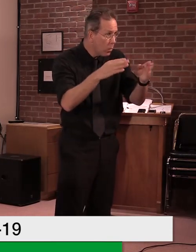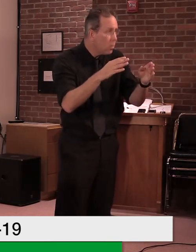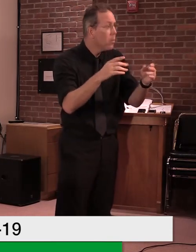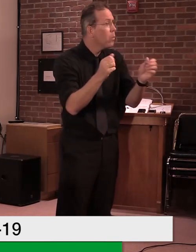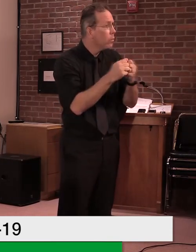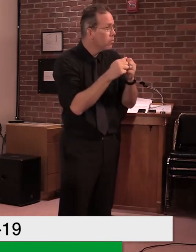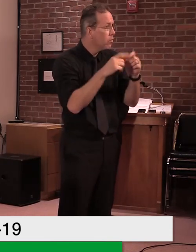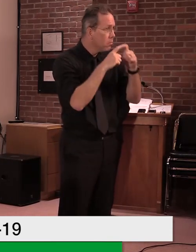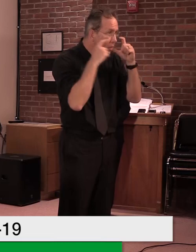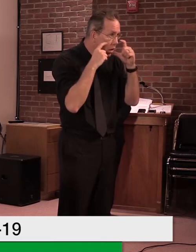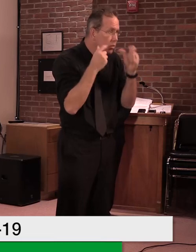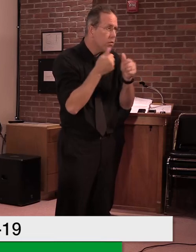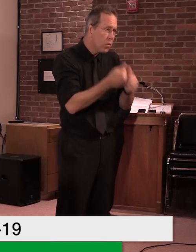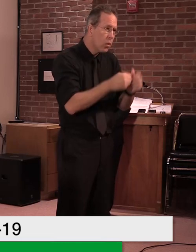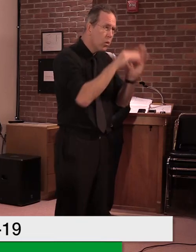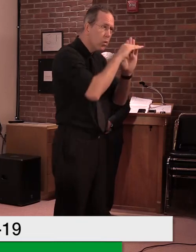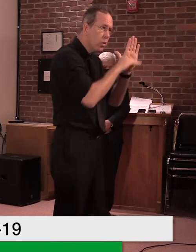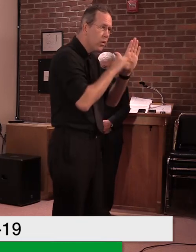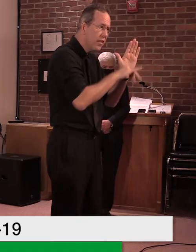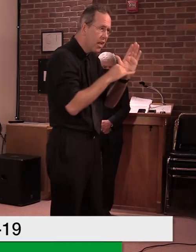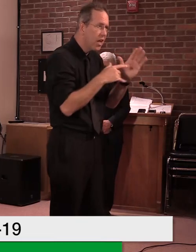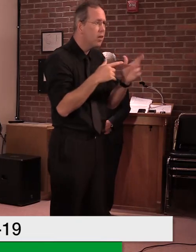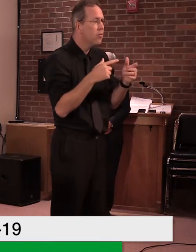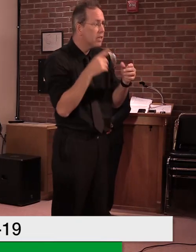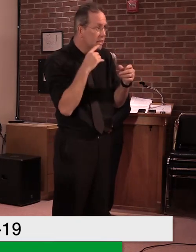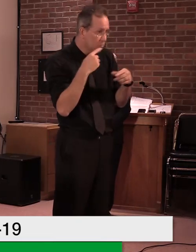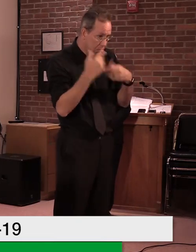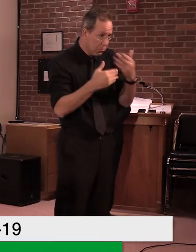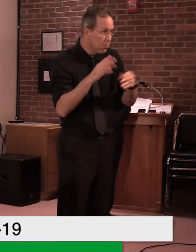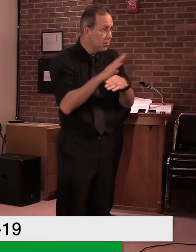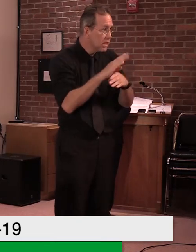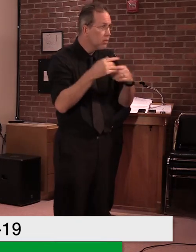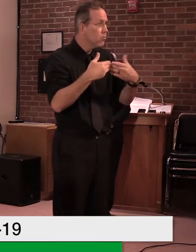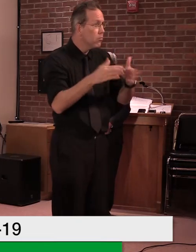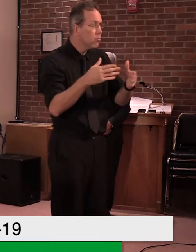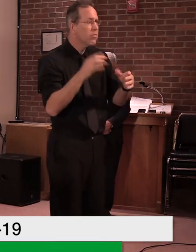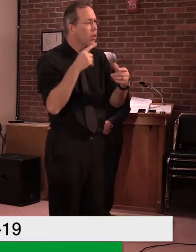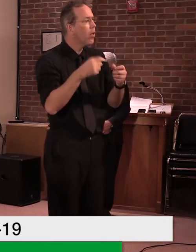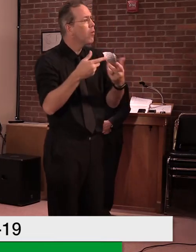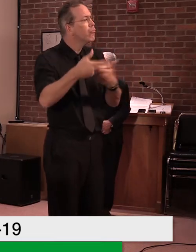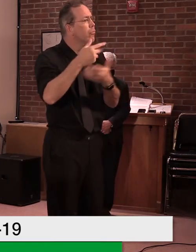their families, keep their friends safe, and reduce